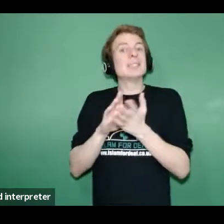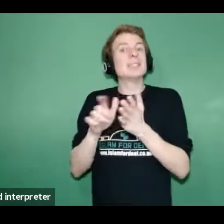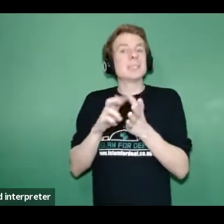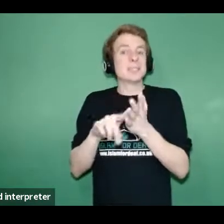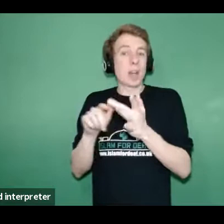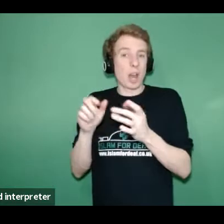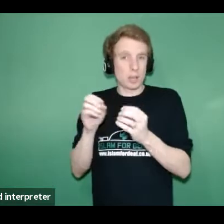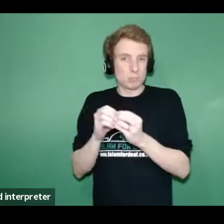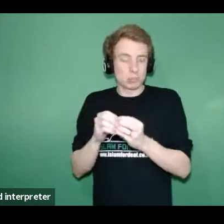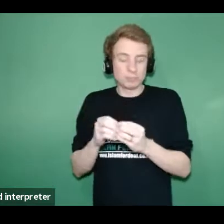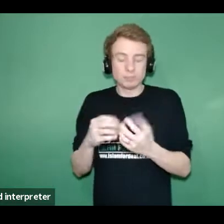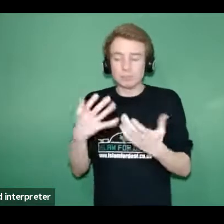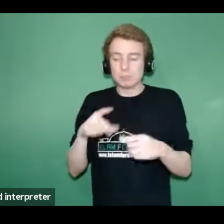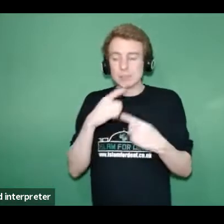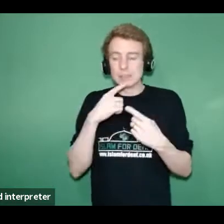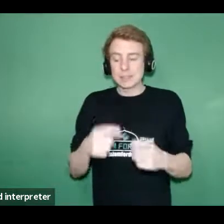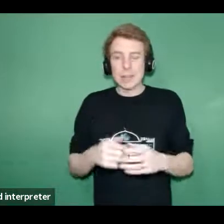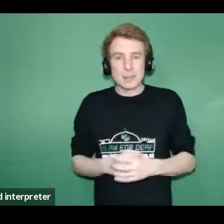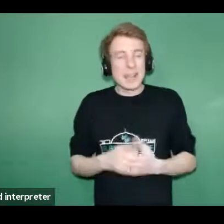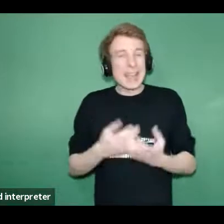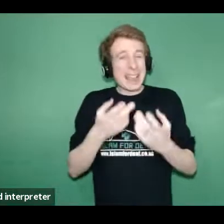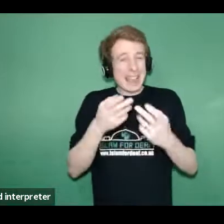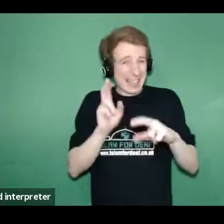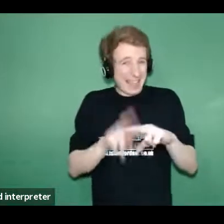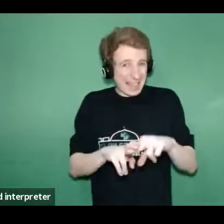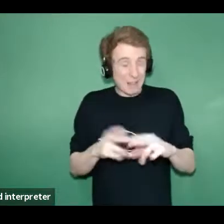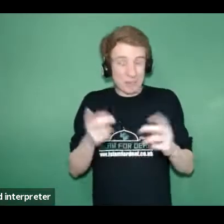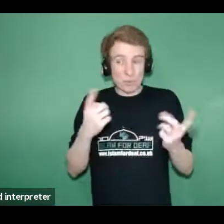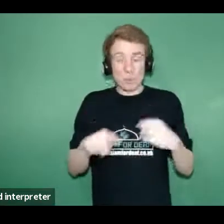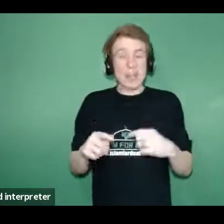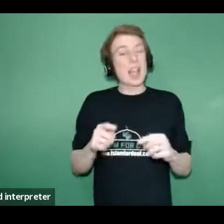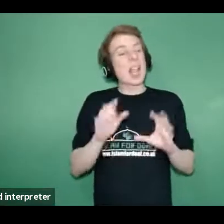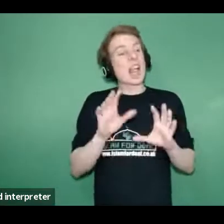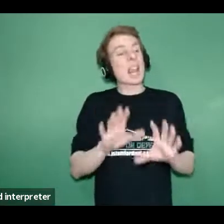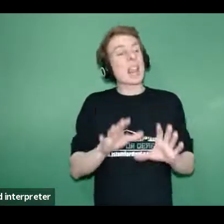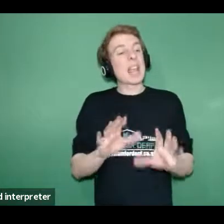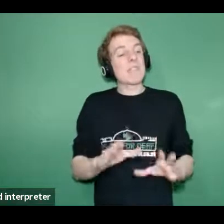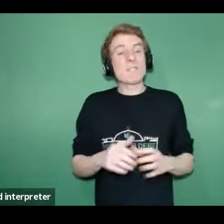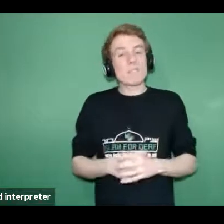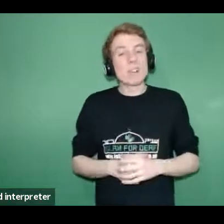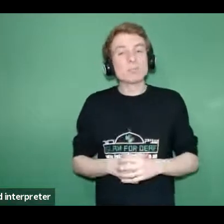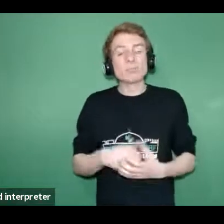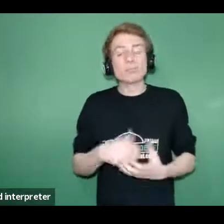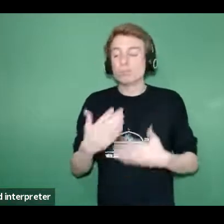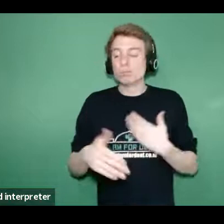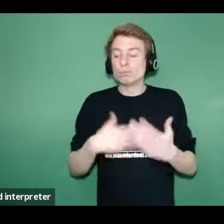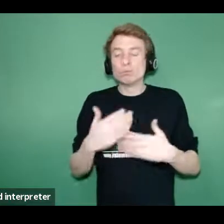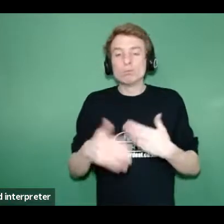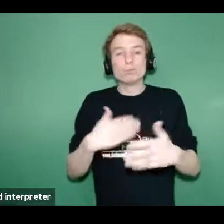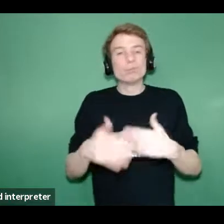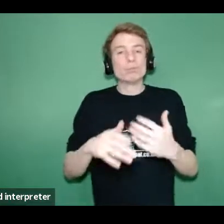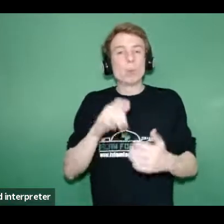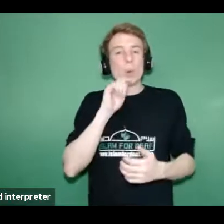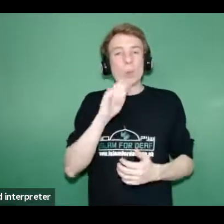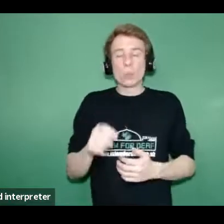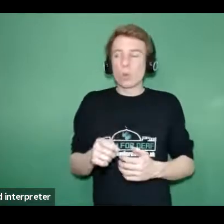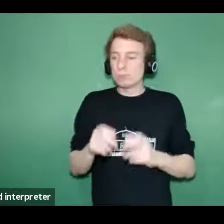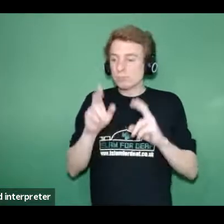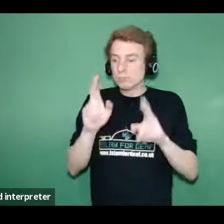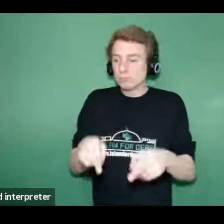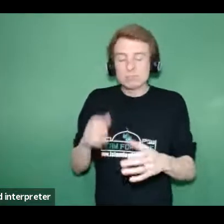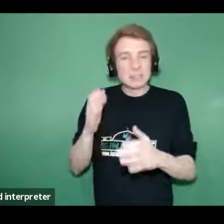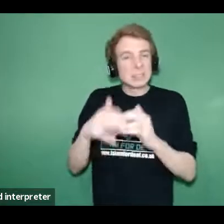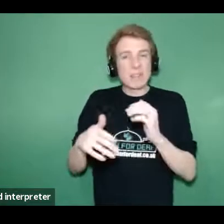left to rest in peace, meaning we would be left and we wouldn't be questioned and we wouldn't be taken into account.